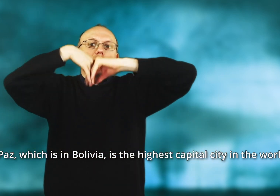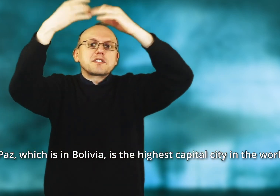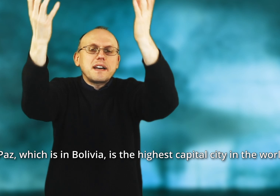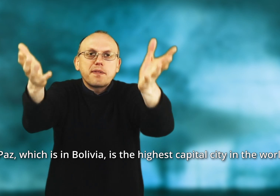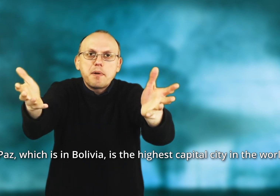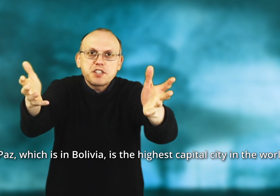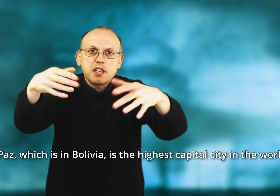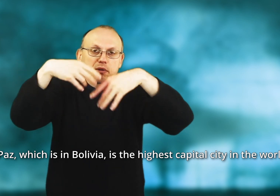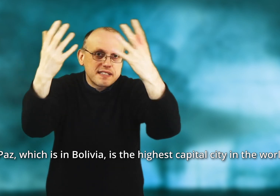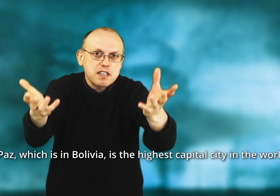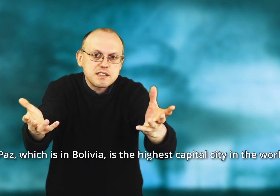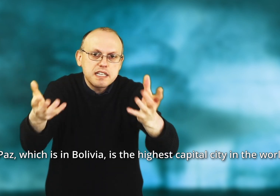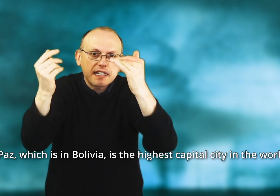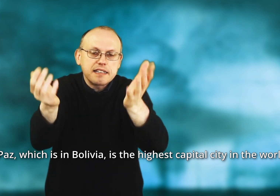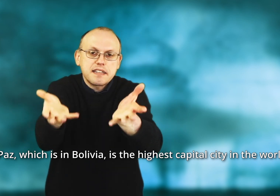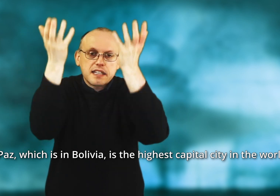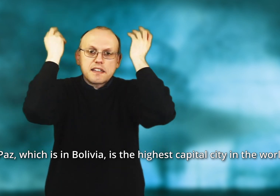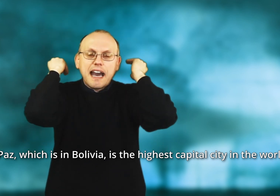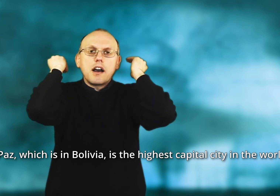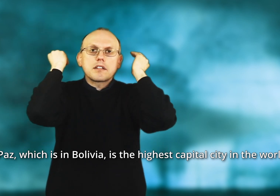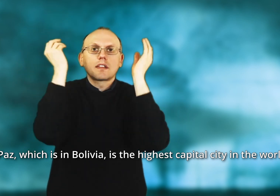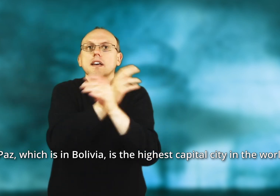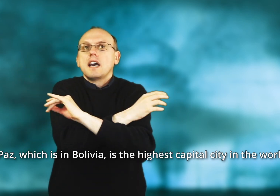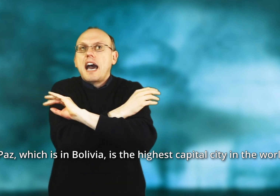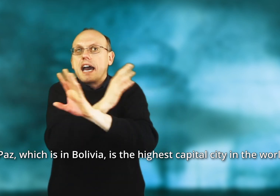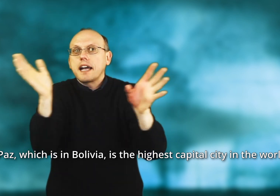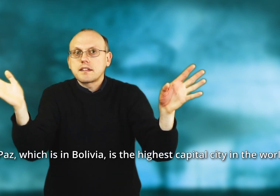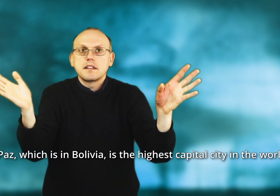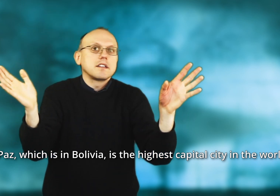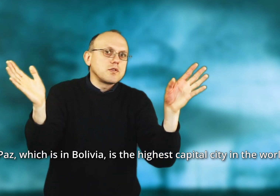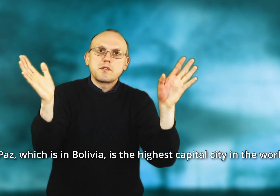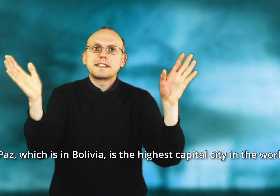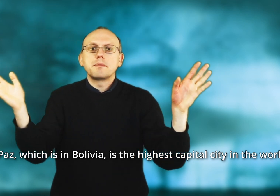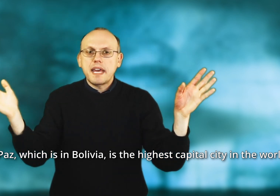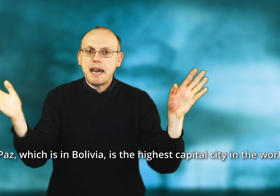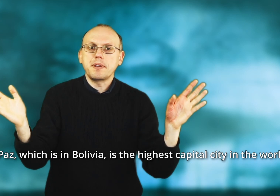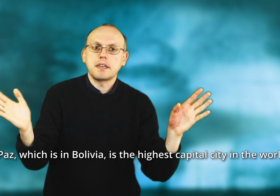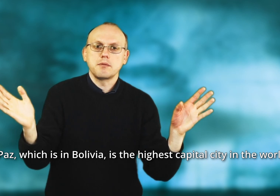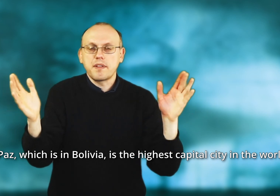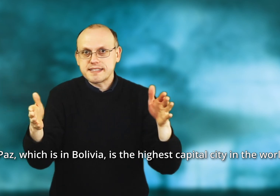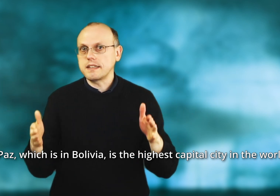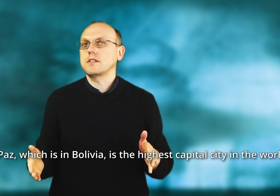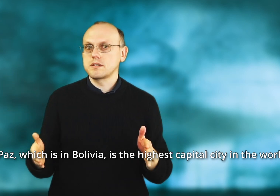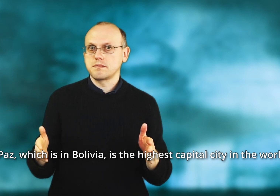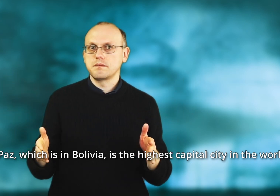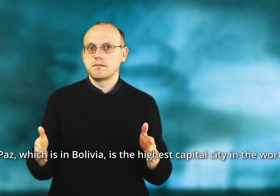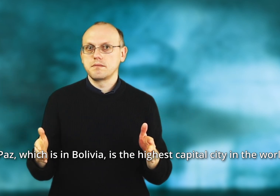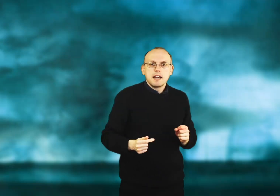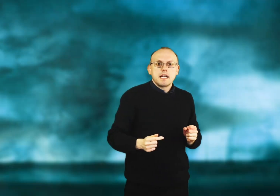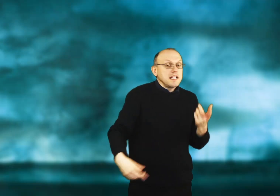extra information, but seriously, I can take it out and you will still be happy with that sentence. Let's have a